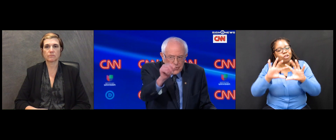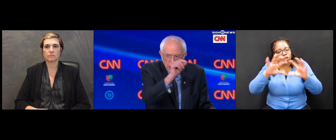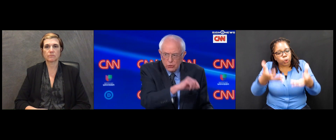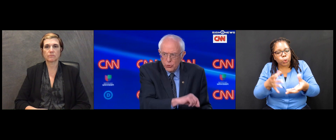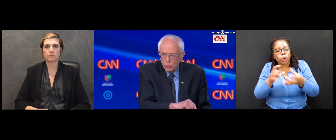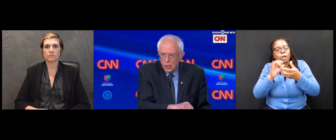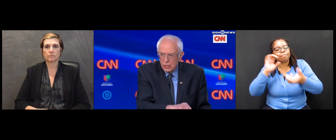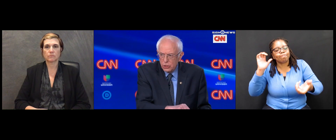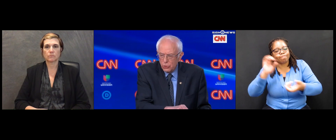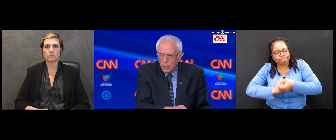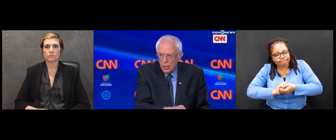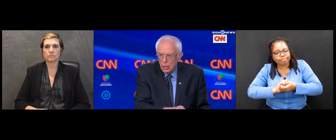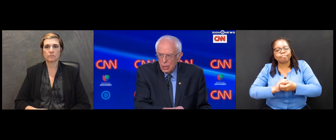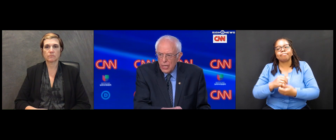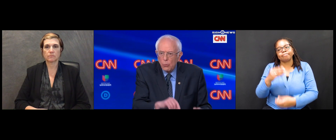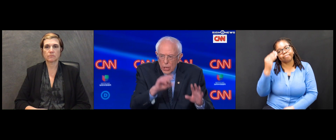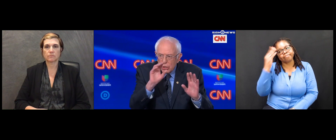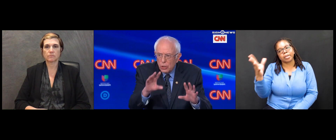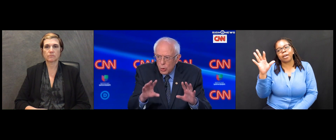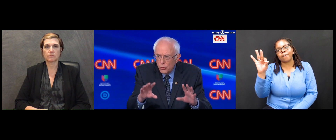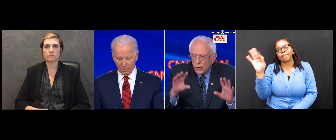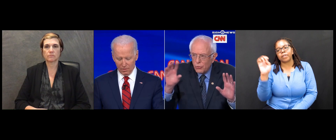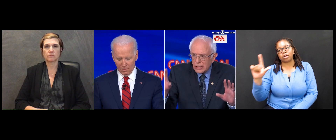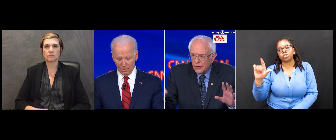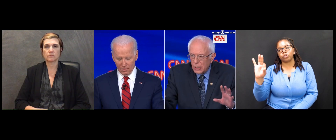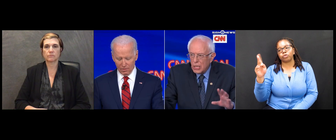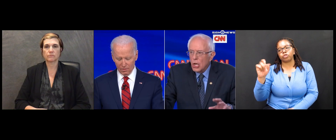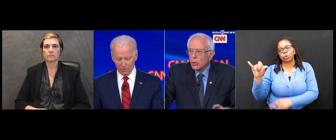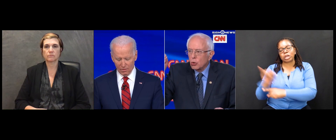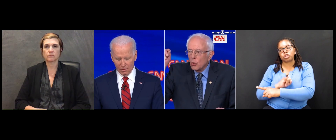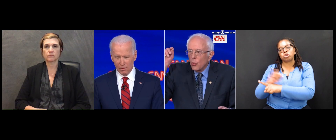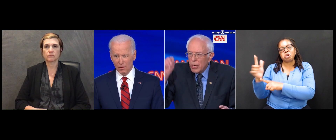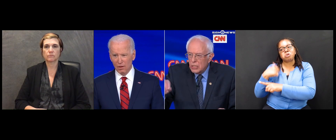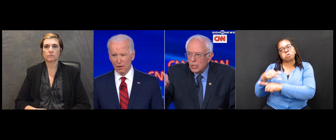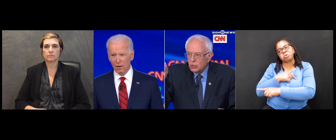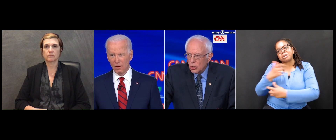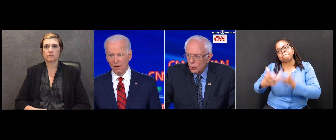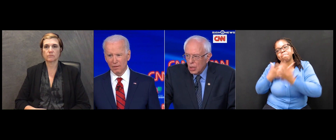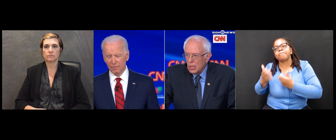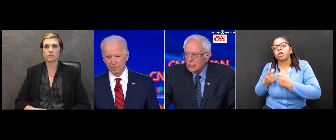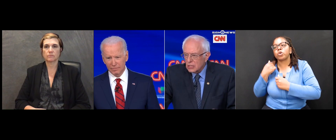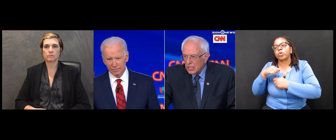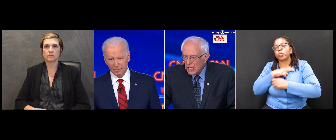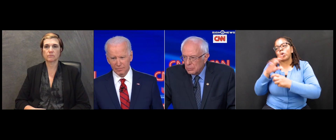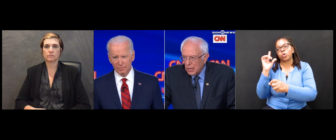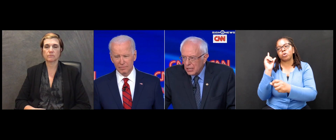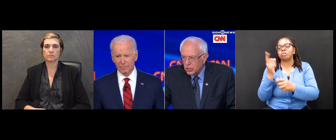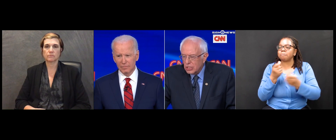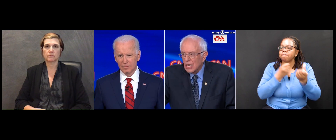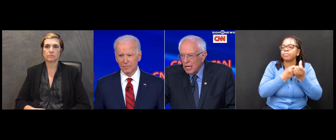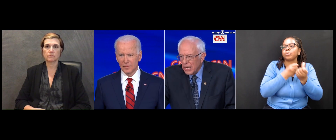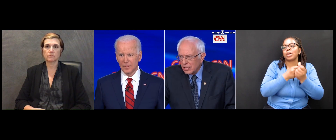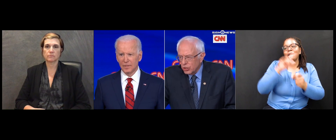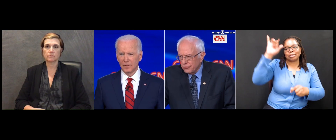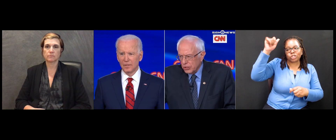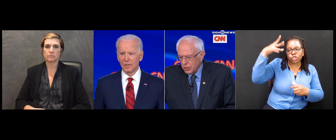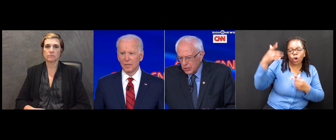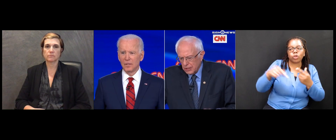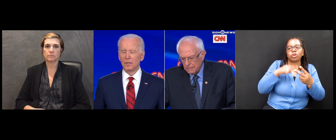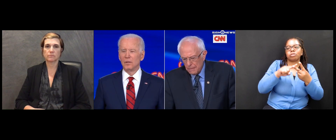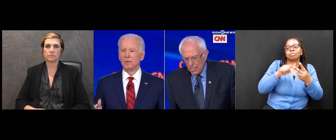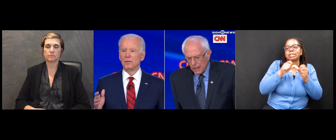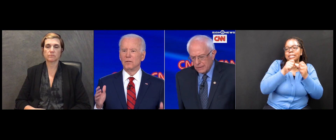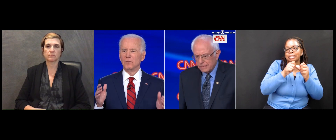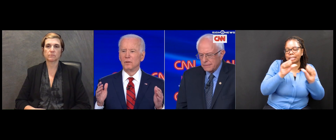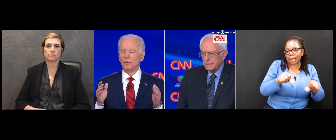tell the fossil fuel industry that we are going to move aggressively to wind, solar, sustainable energies, and energy efficiency.